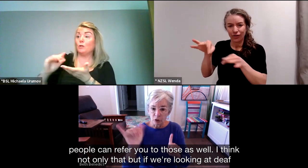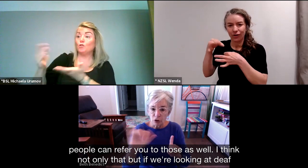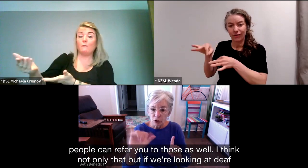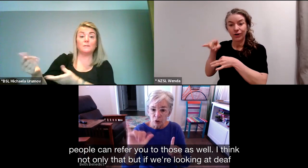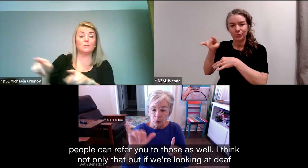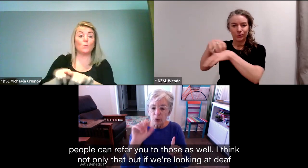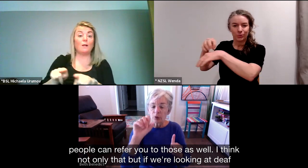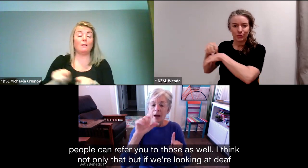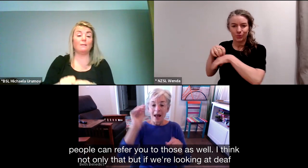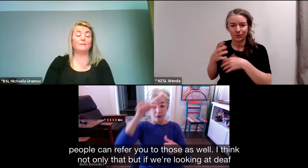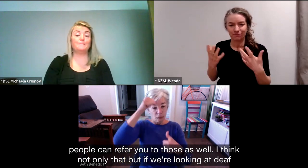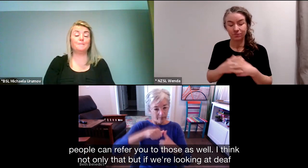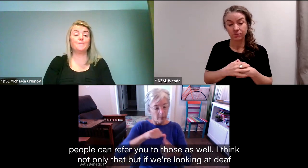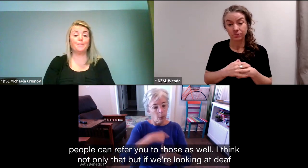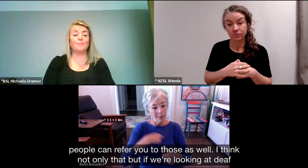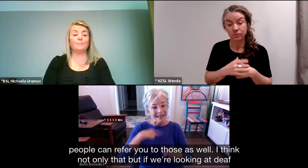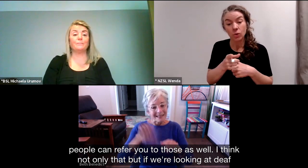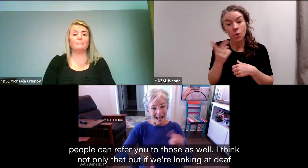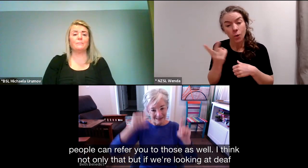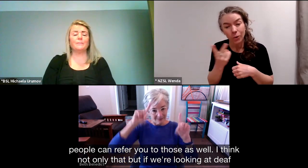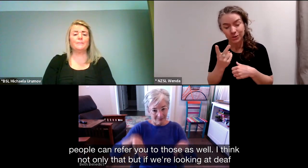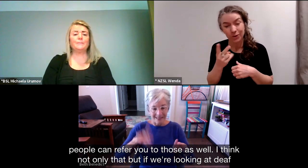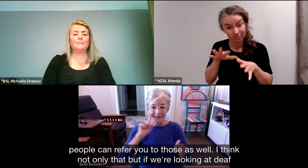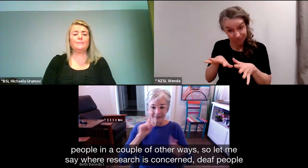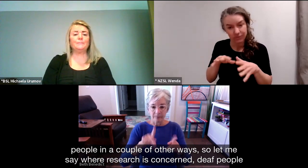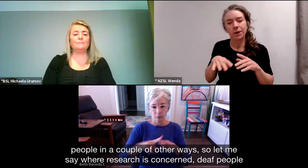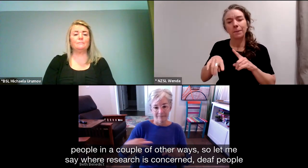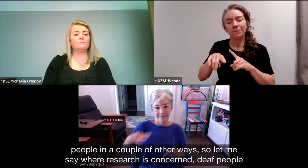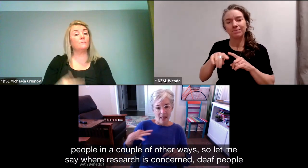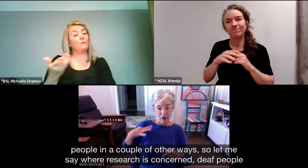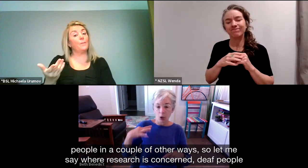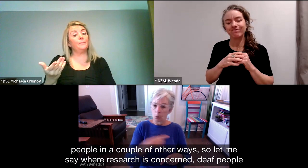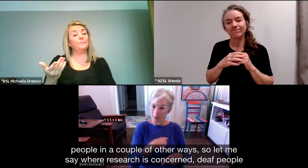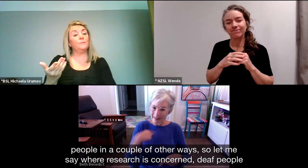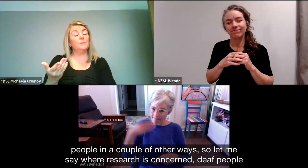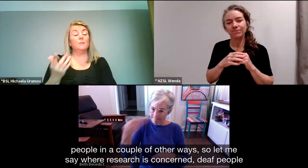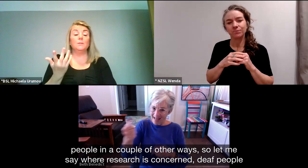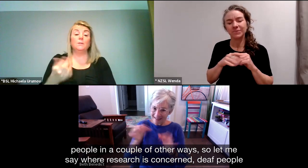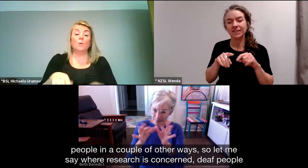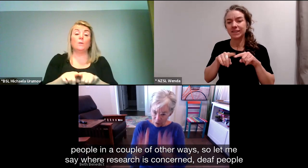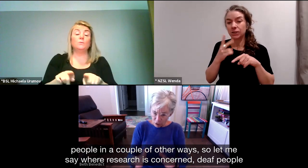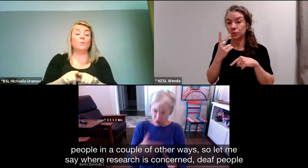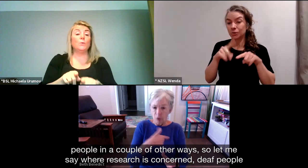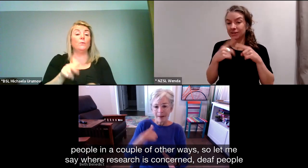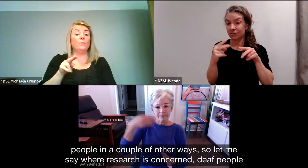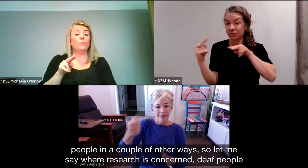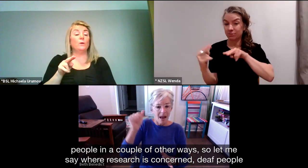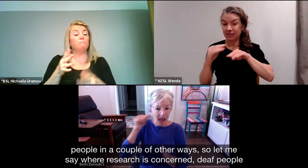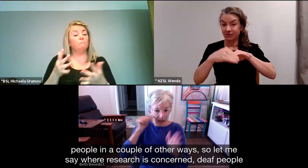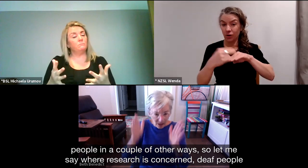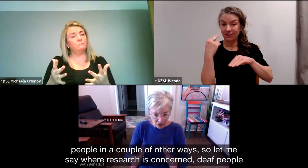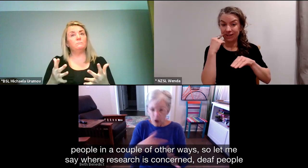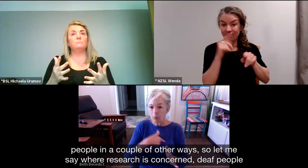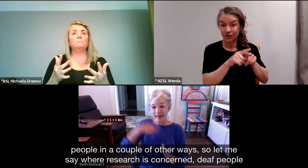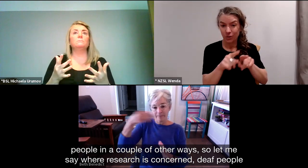And I think not only that, but if we're looking at deaf people in a couple of other ways, so let me say